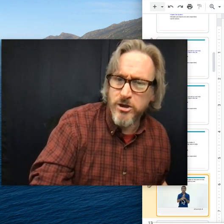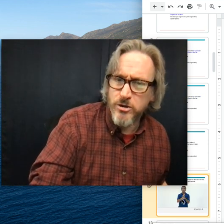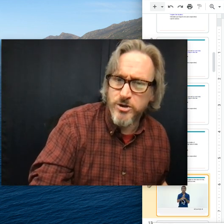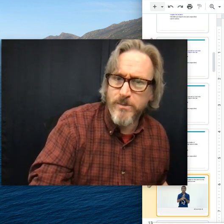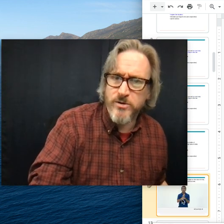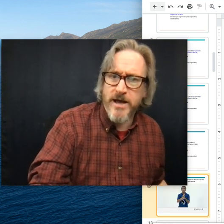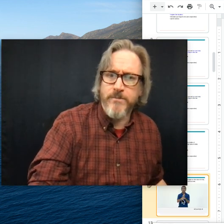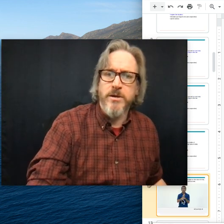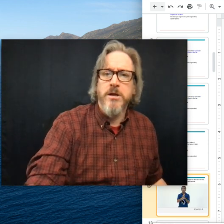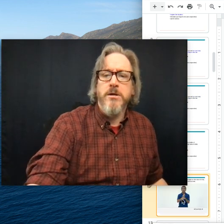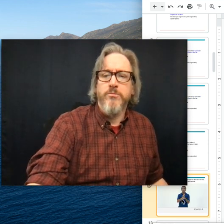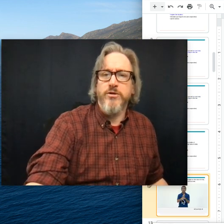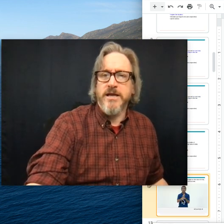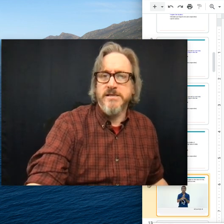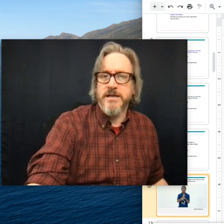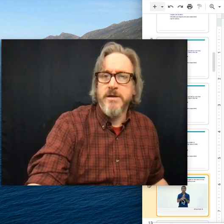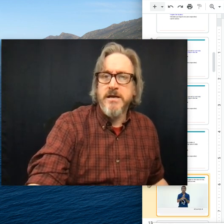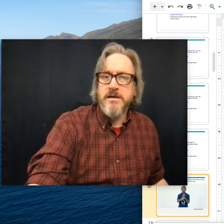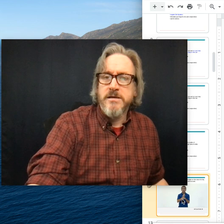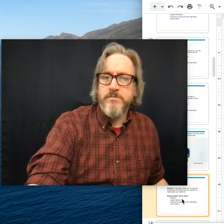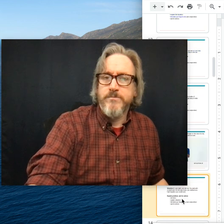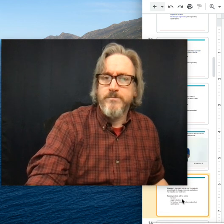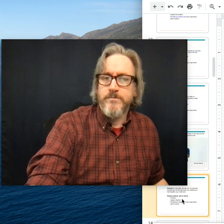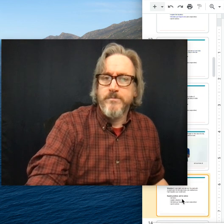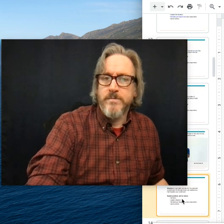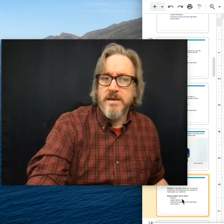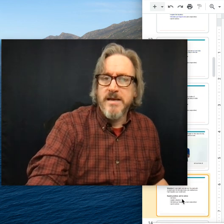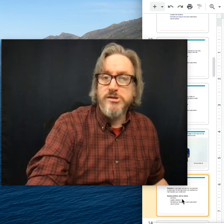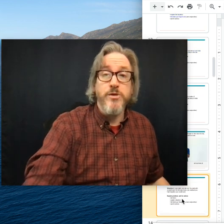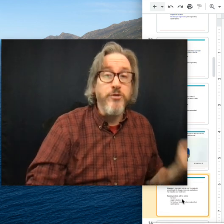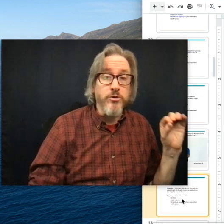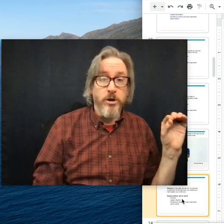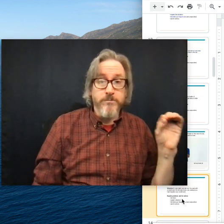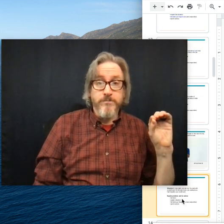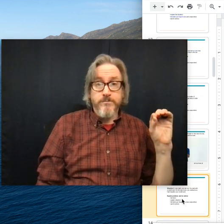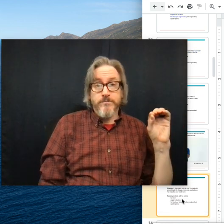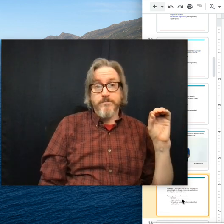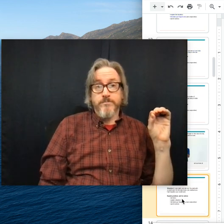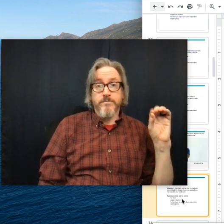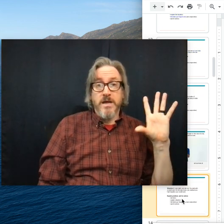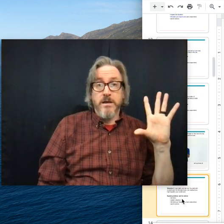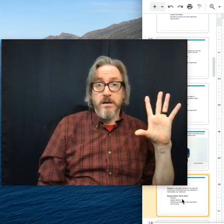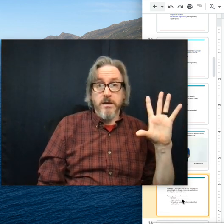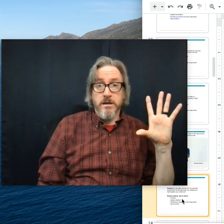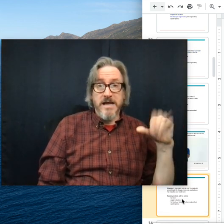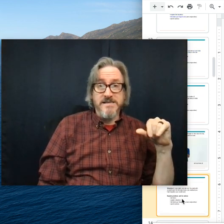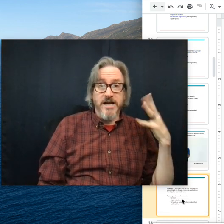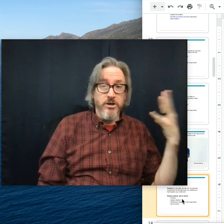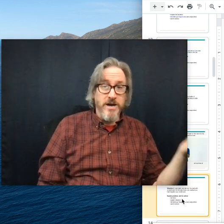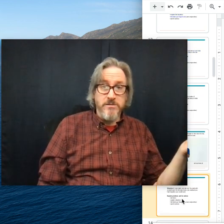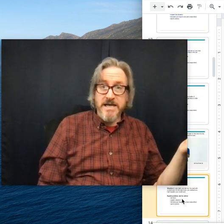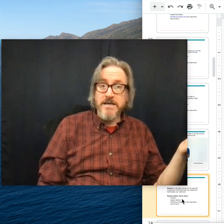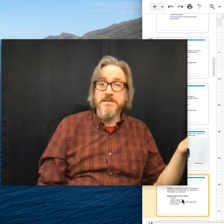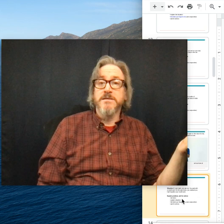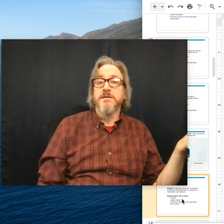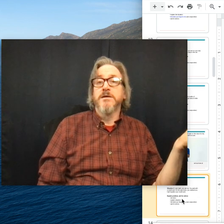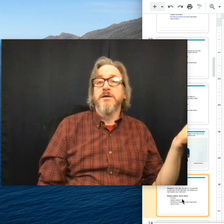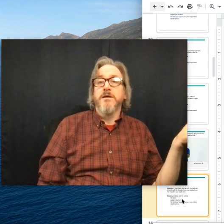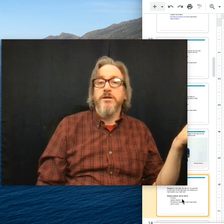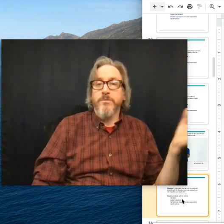one, you should be able to do that pretty easily. So the third one, Last night you went out to